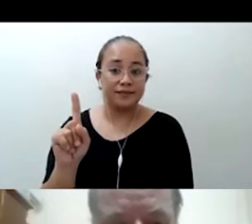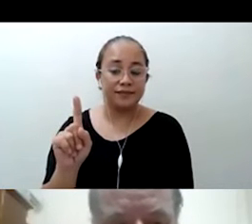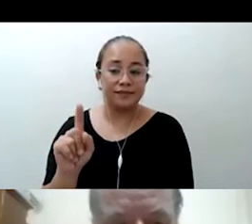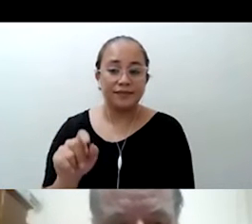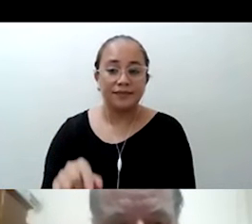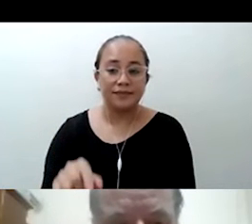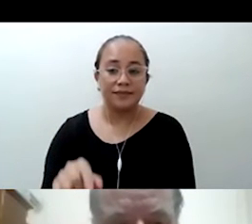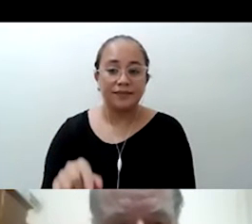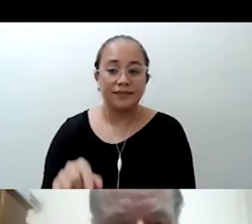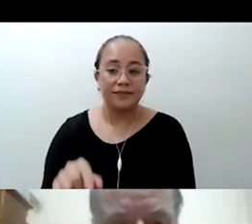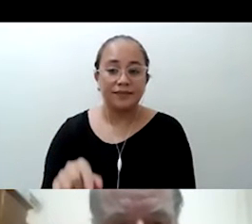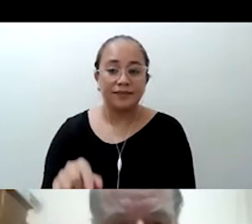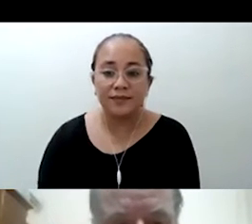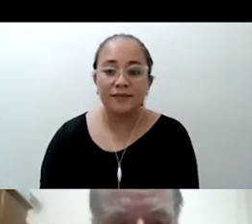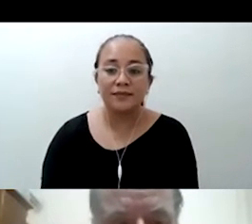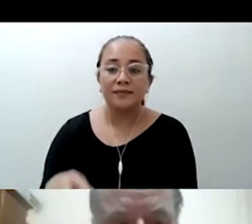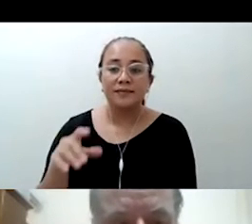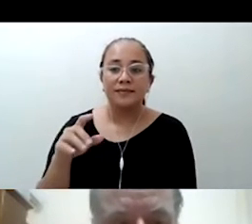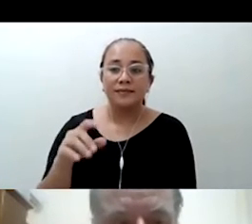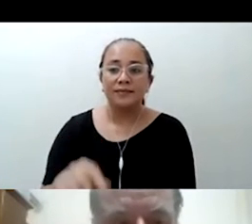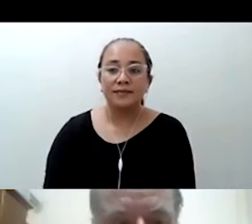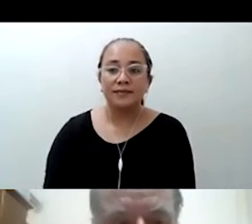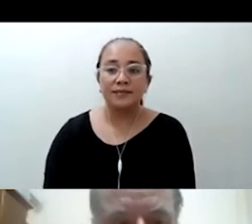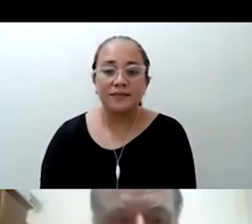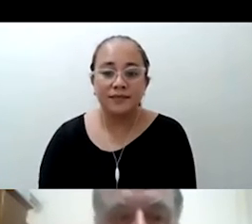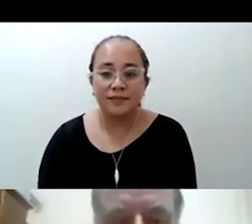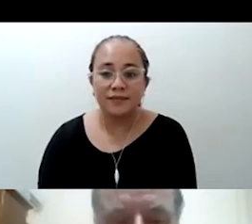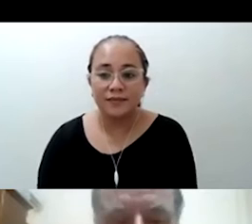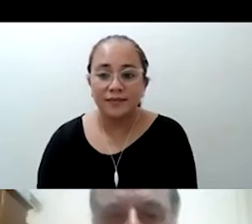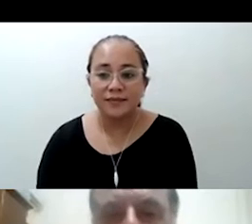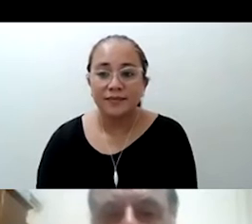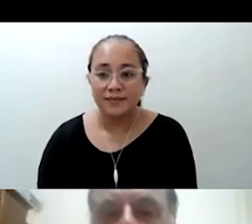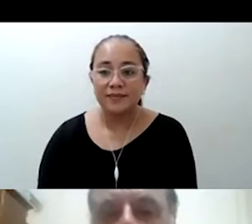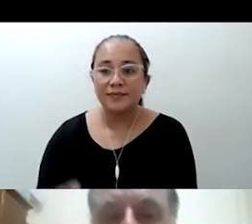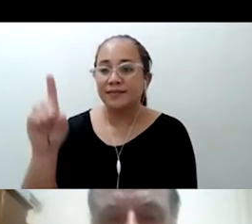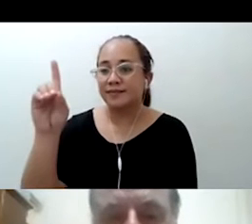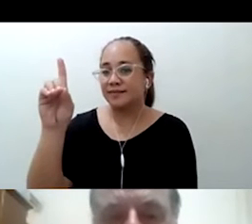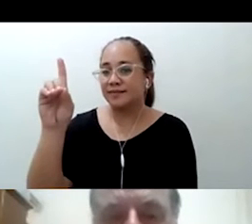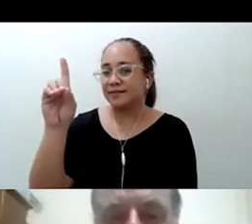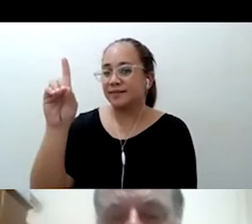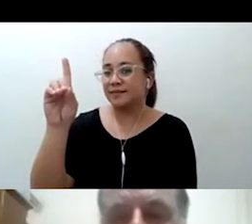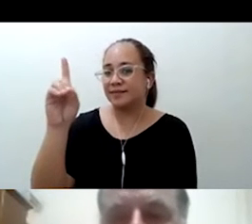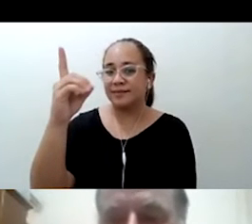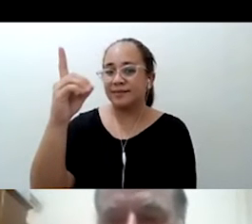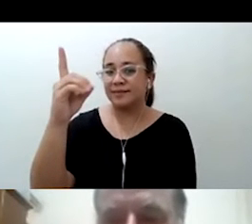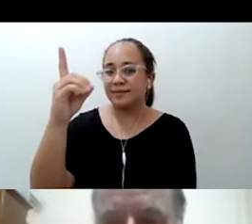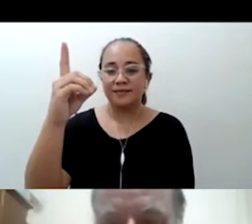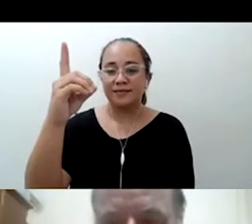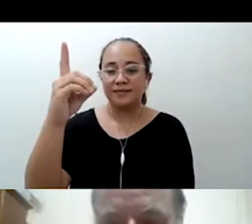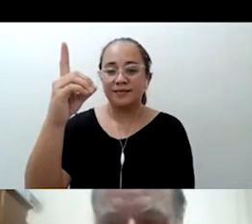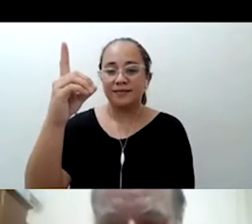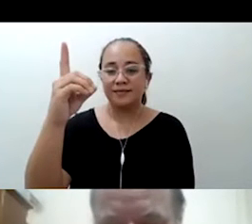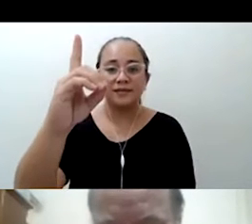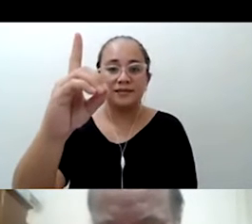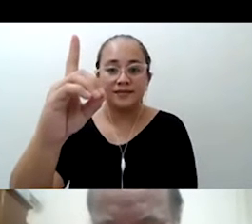Jasmine is signing D. Phoebe says D. Meng Yes, says D. D, hand shape of the non-dominant hand,